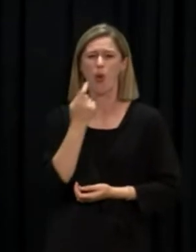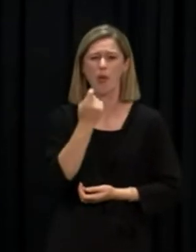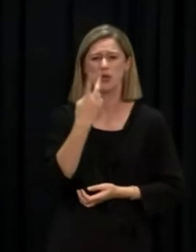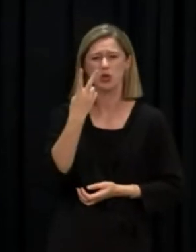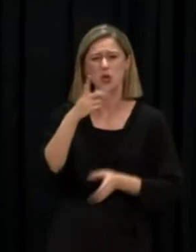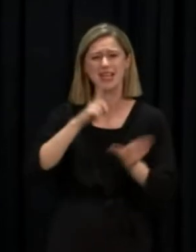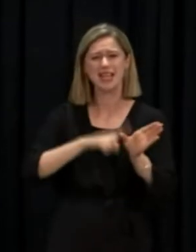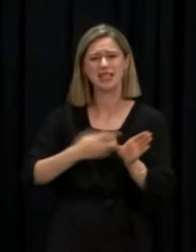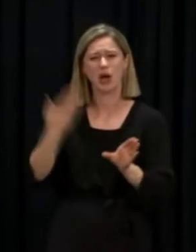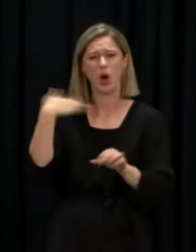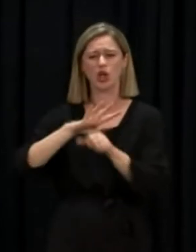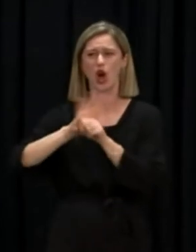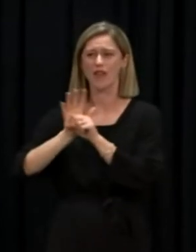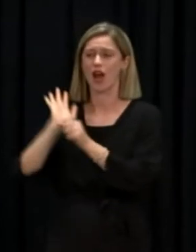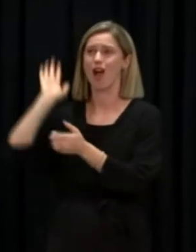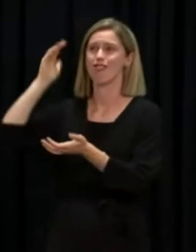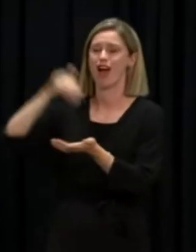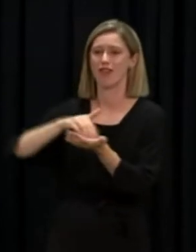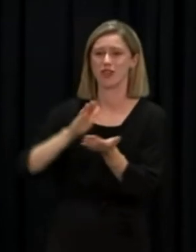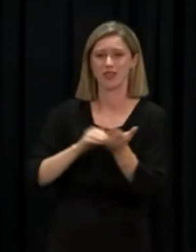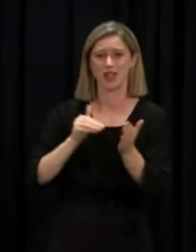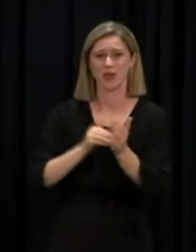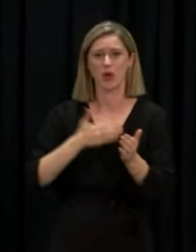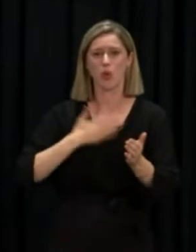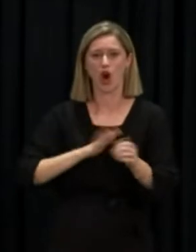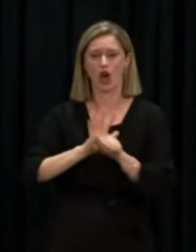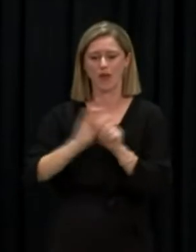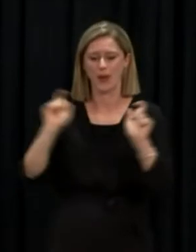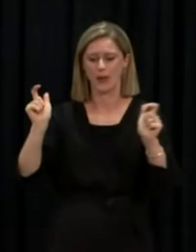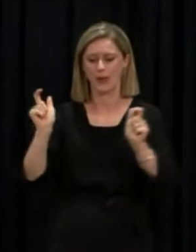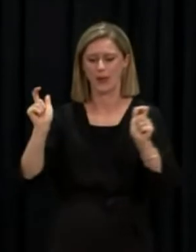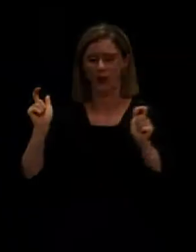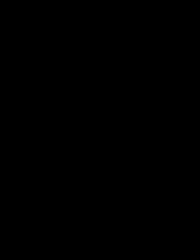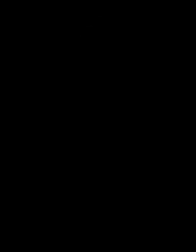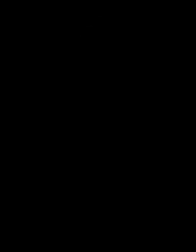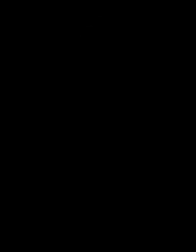ago, our goal was simple: get cases to zero by staying at home. And we did.